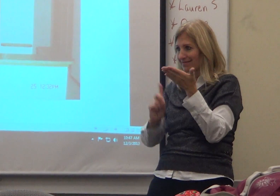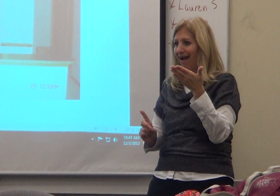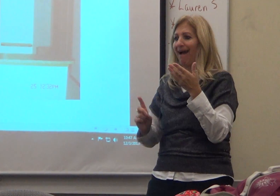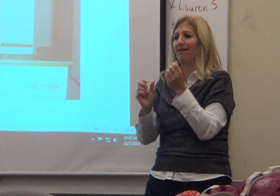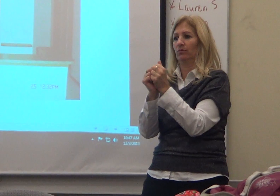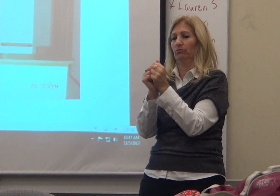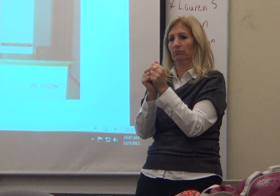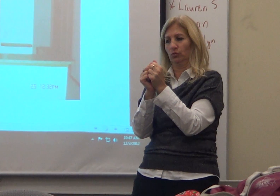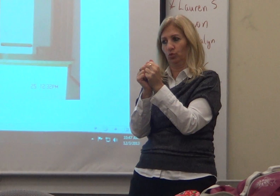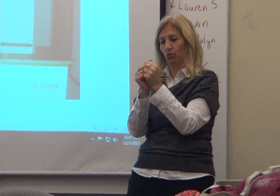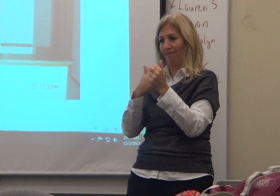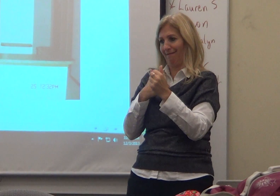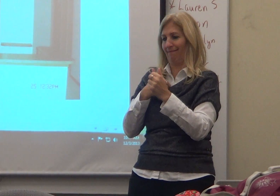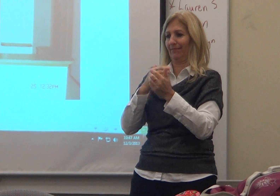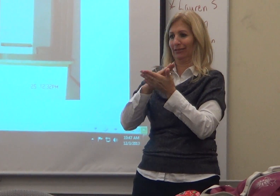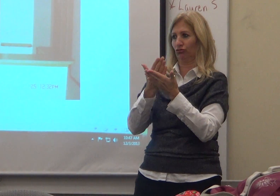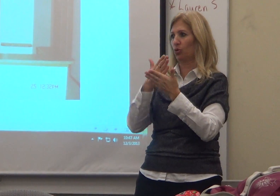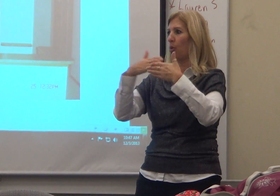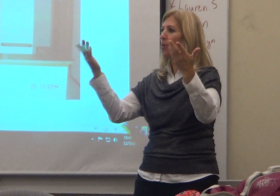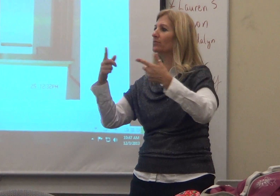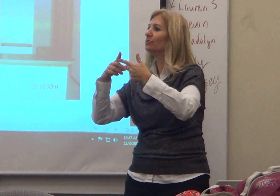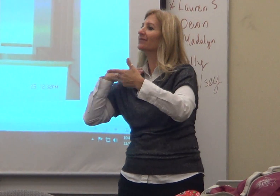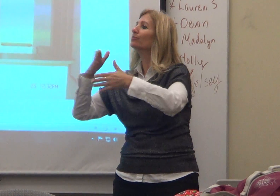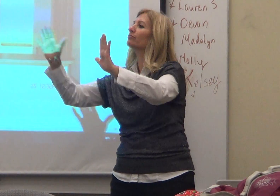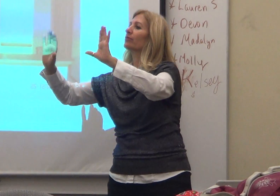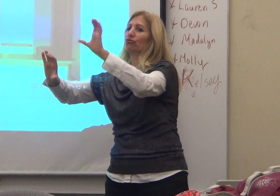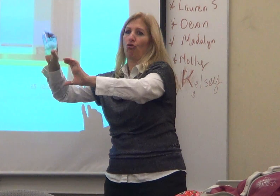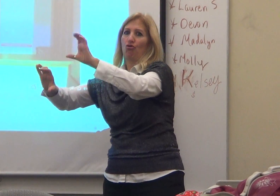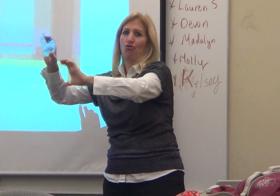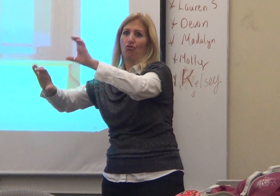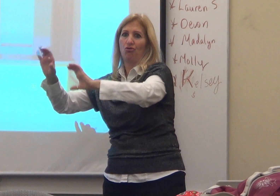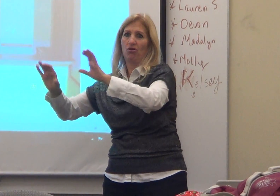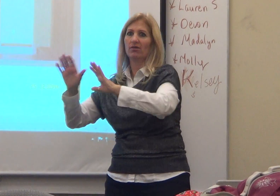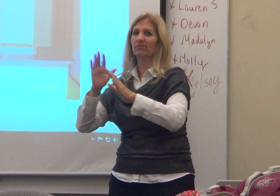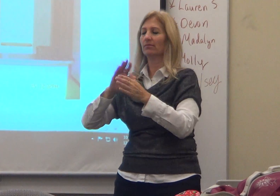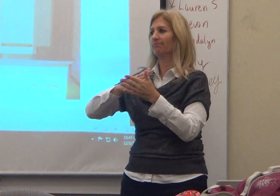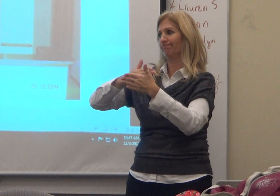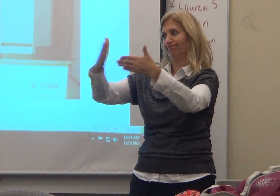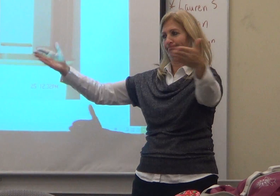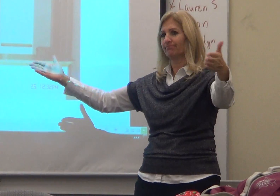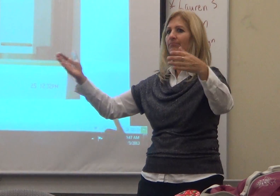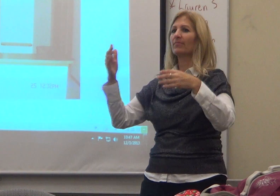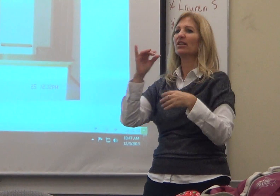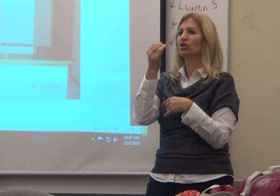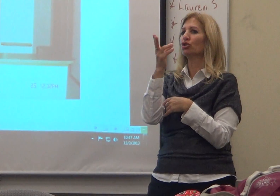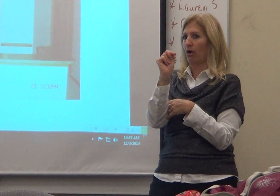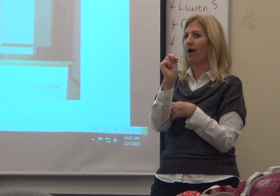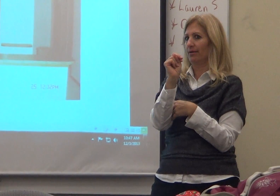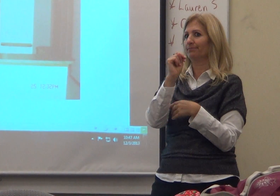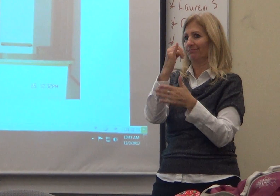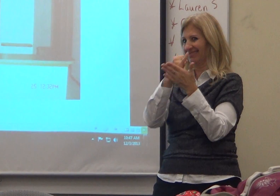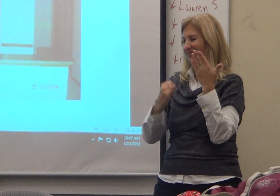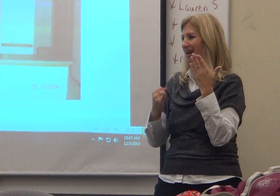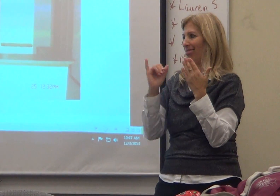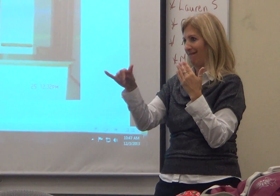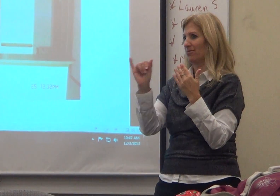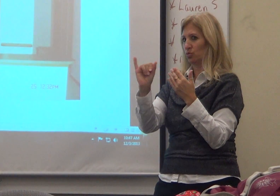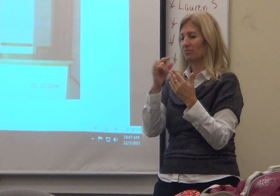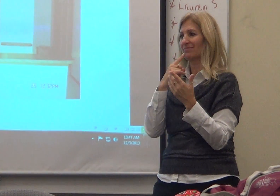lifestyles as well. The design for each room is set up this way. That way, if you're in the kitchen, you can still talk to people that are in the living room